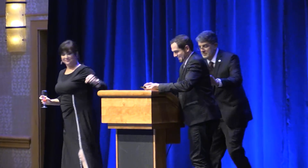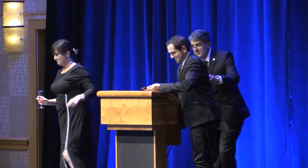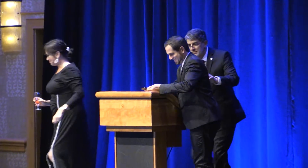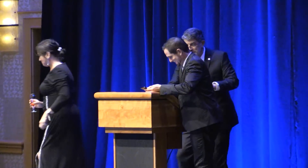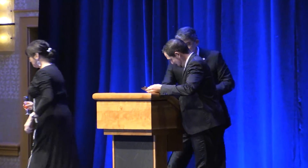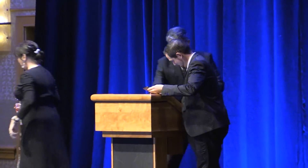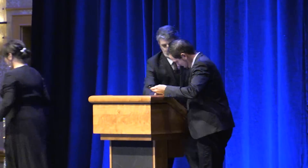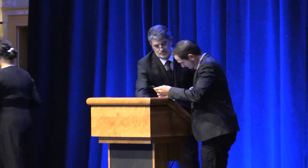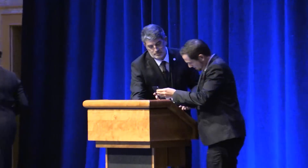program.